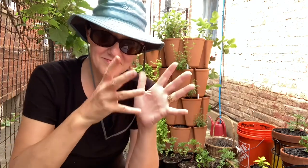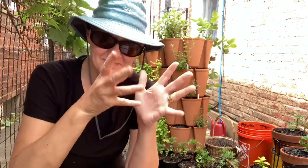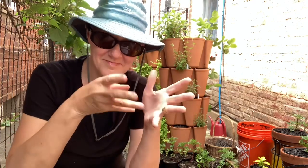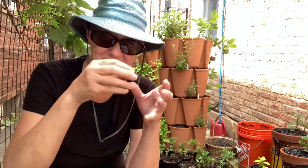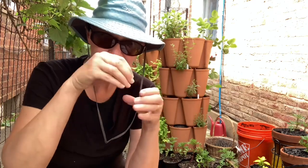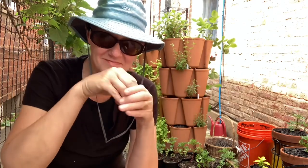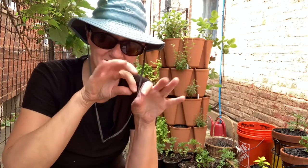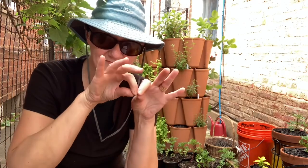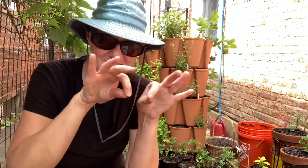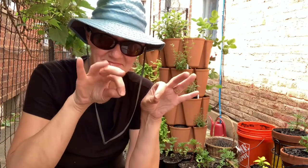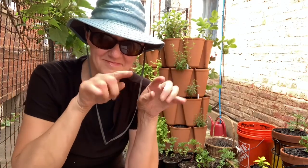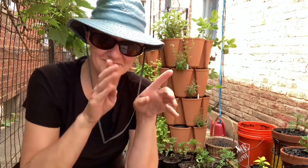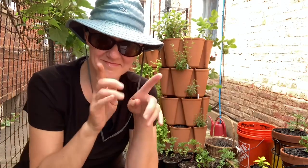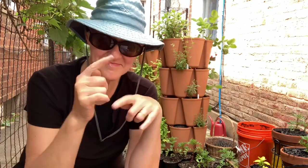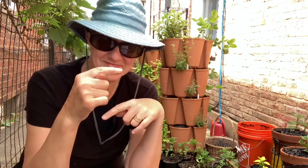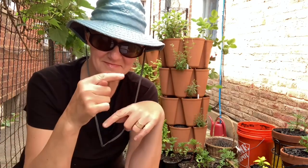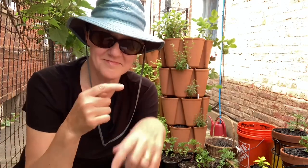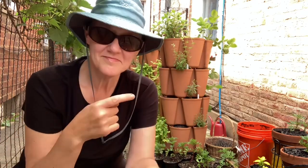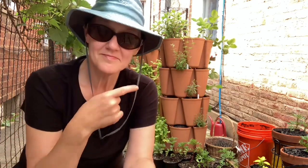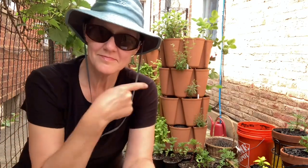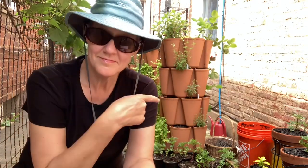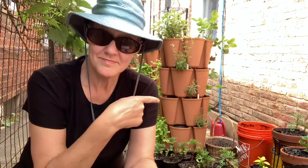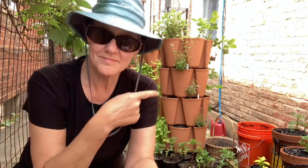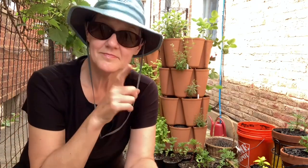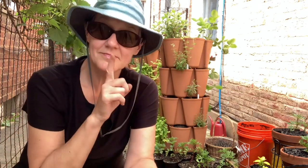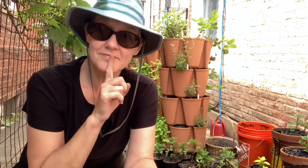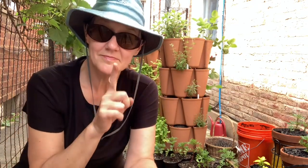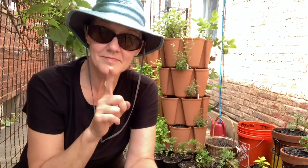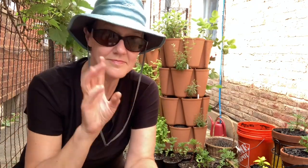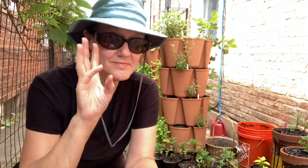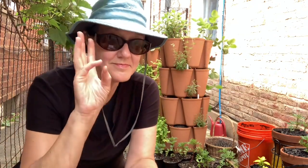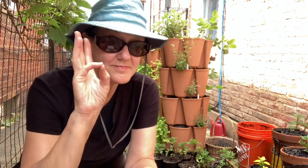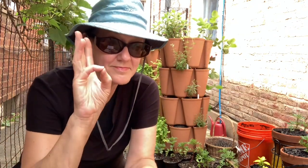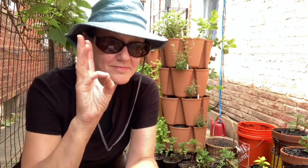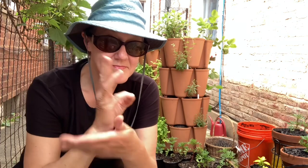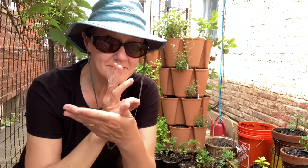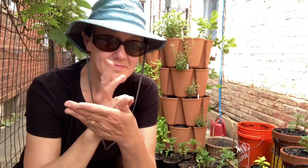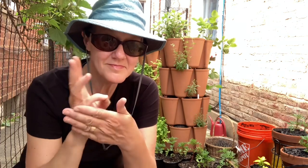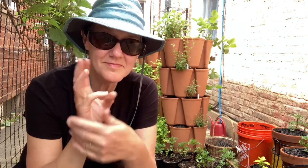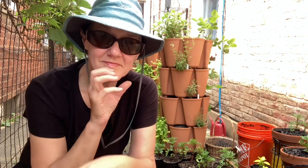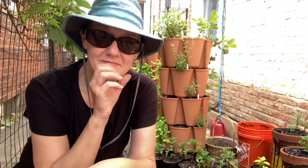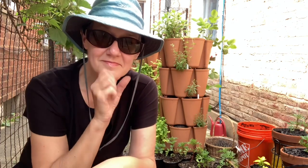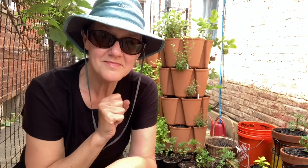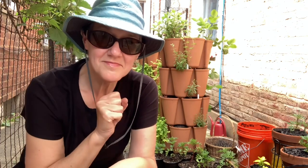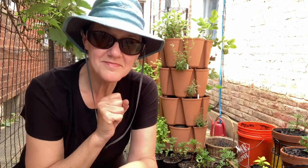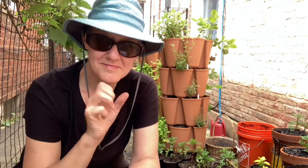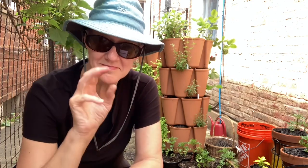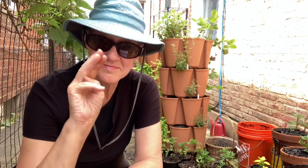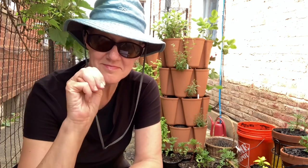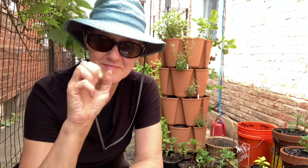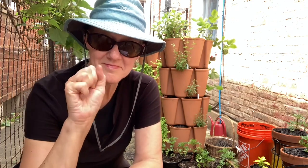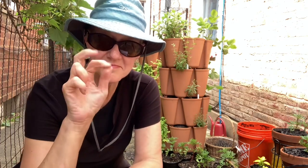seeds and what was left over in last year's packet. These plants are 6 weeks